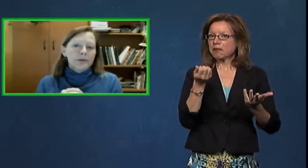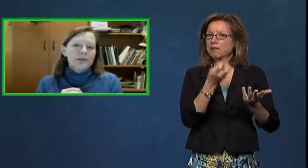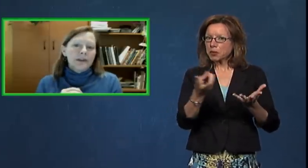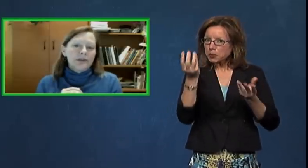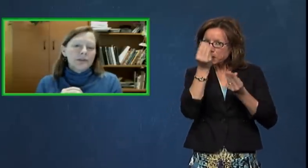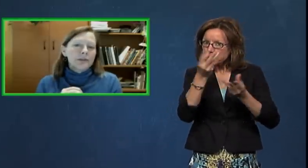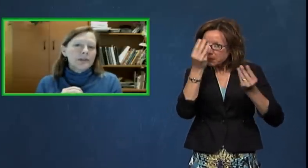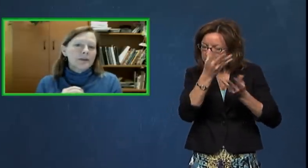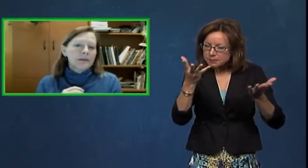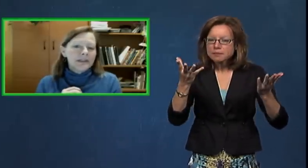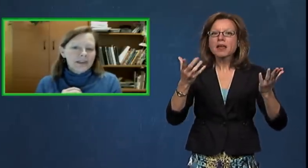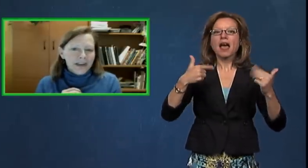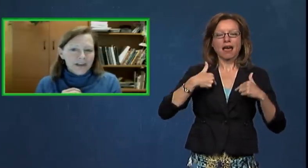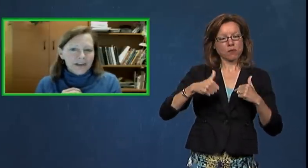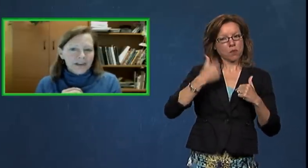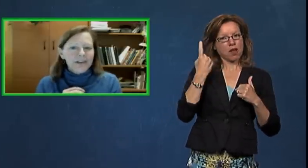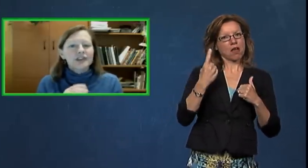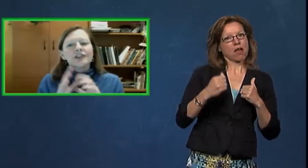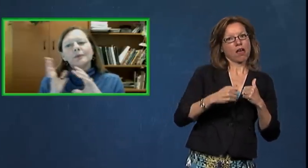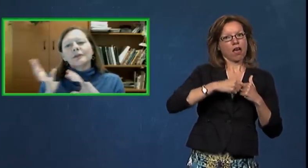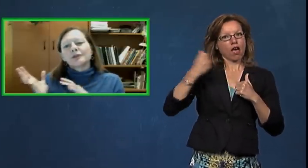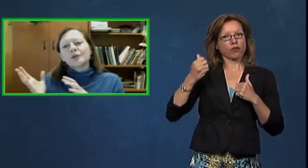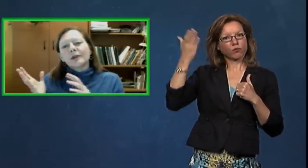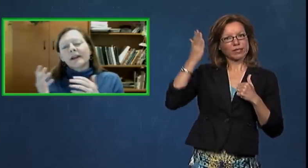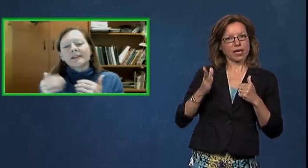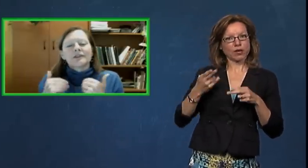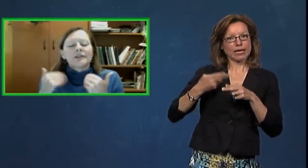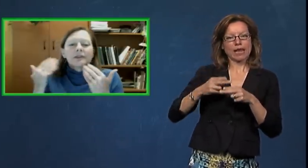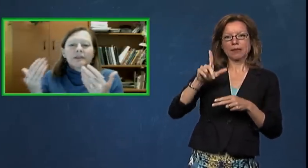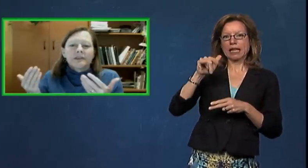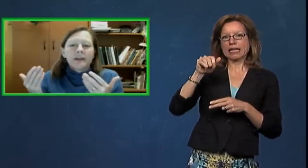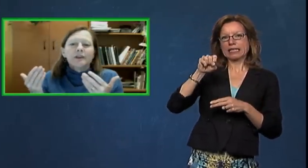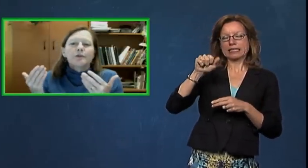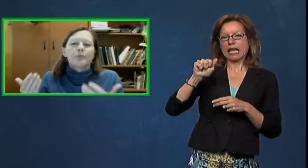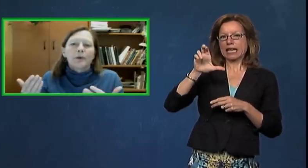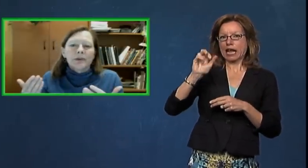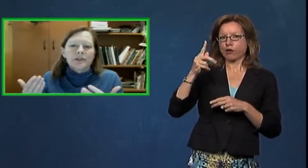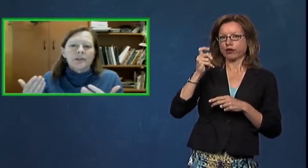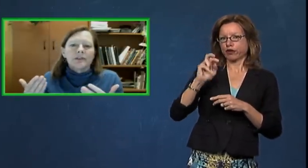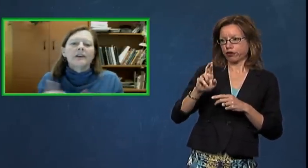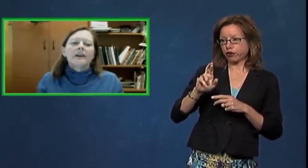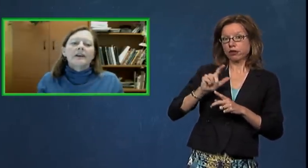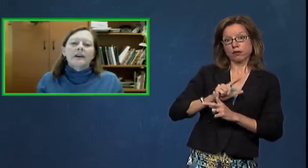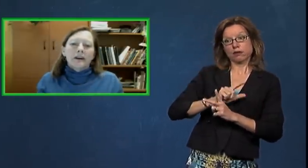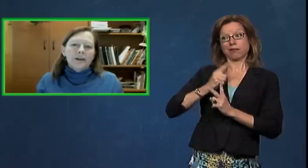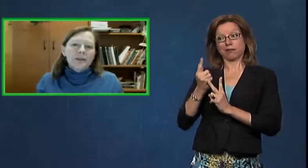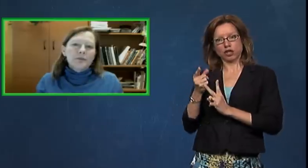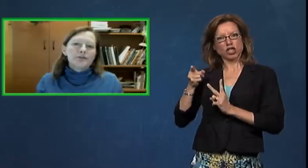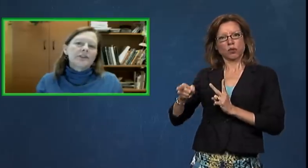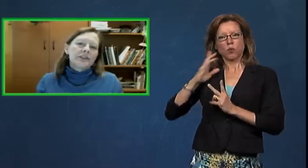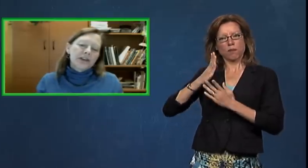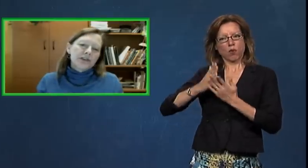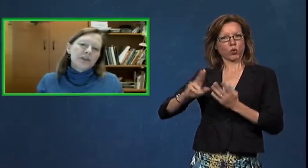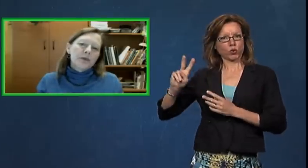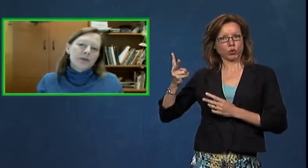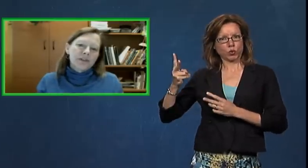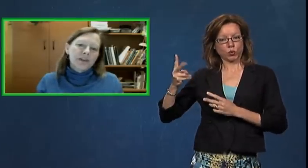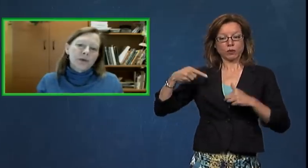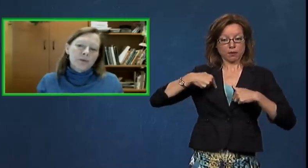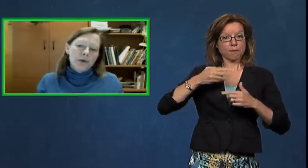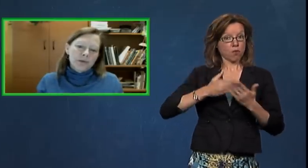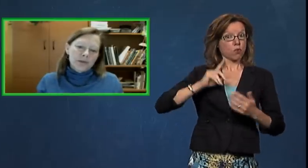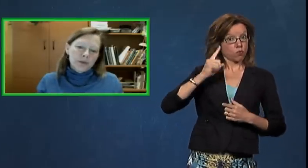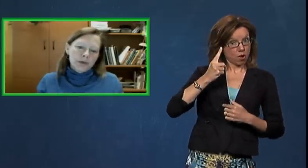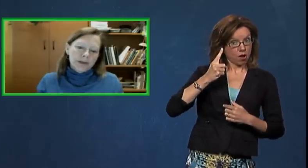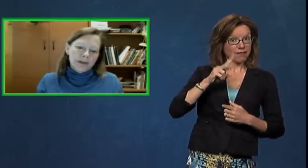team presenter named Lisa Carringer, and she will do what I consider the second portion of this presentation about